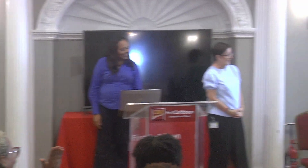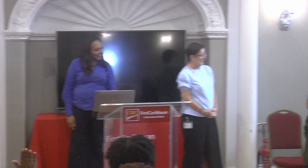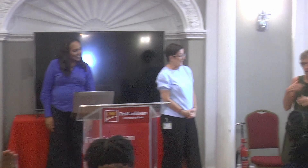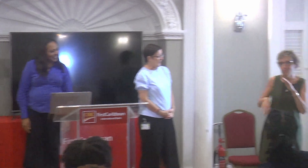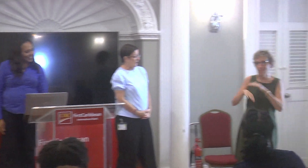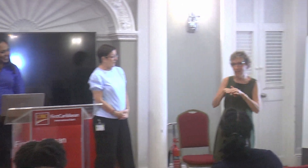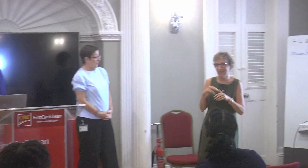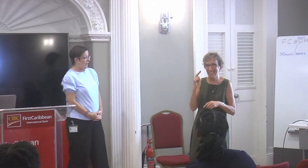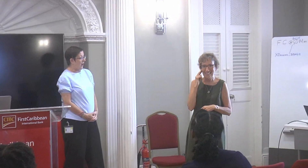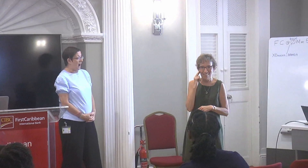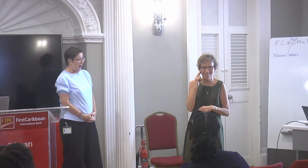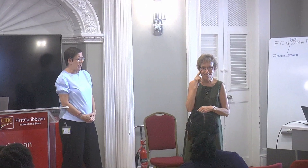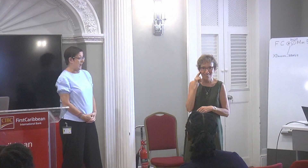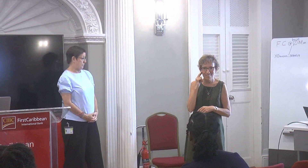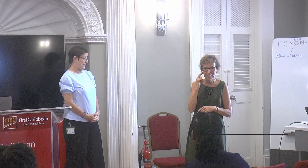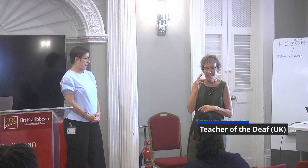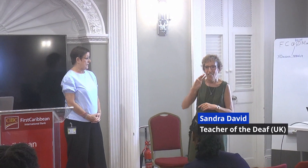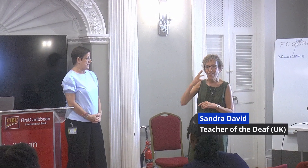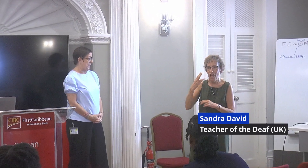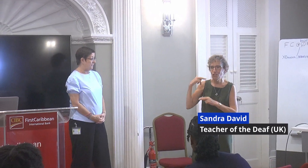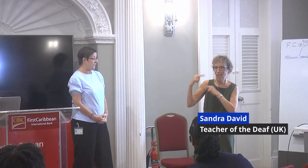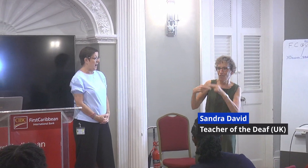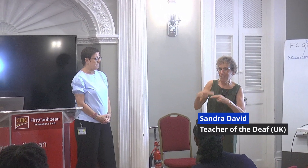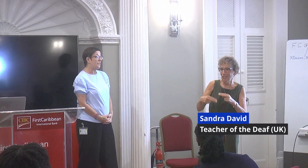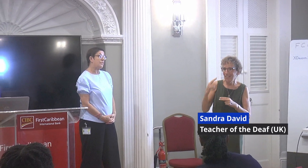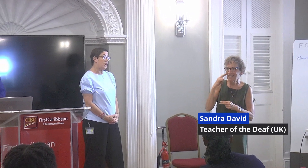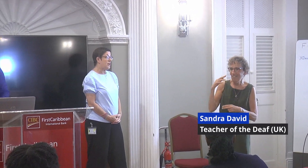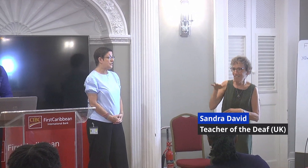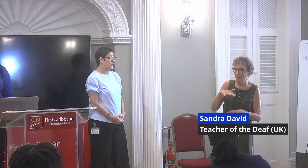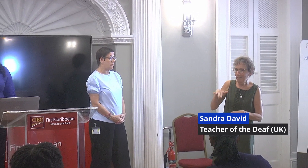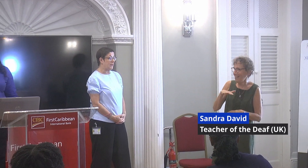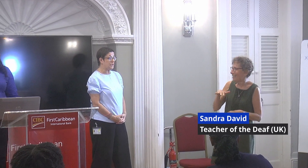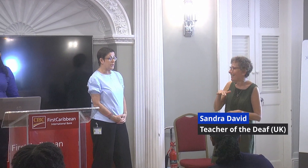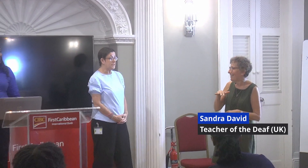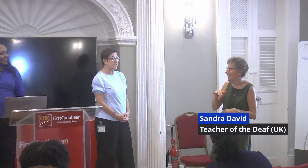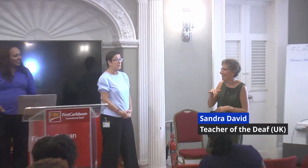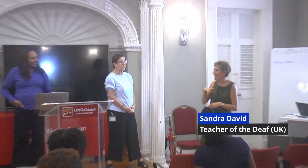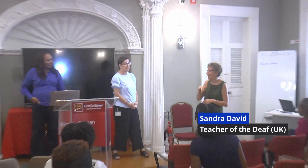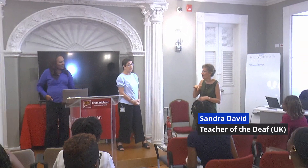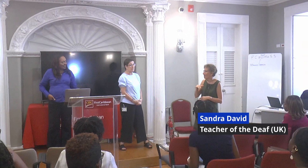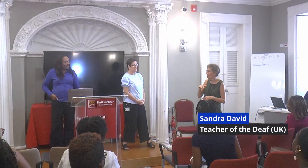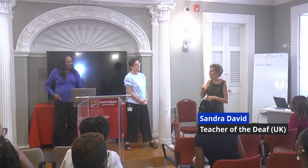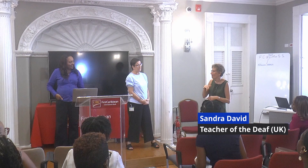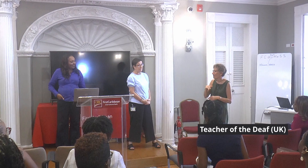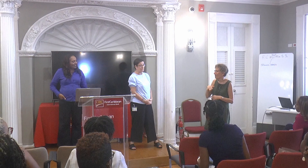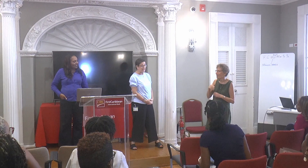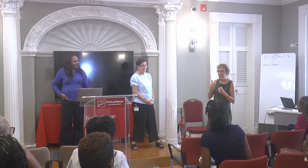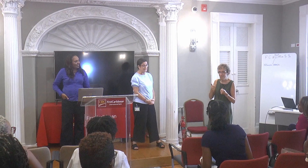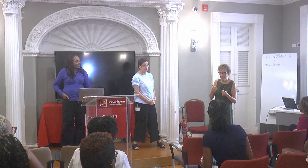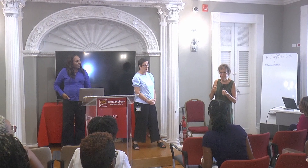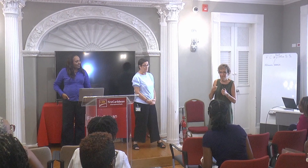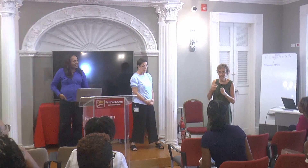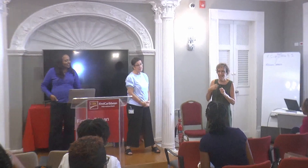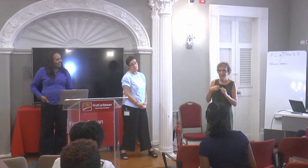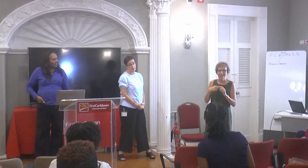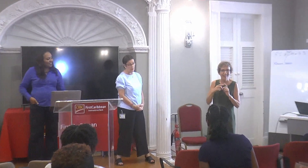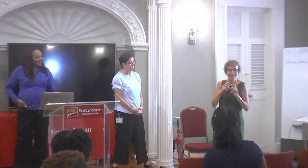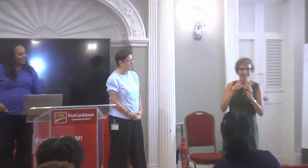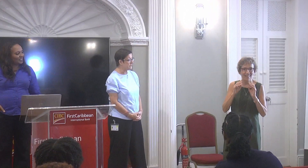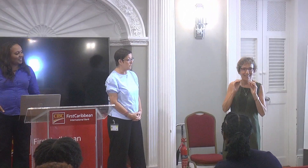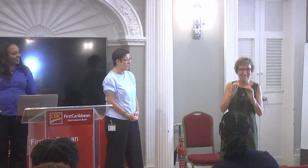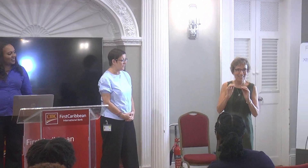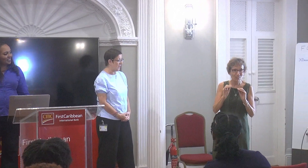Everybody? I am profoundly deaf. I'm a third generation of deaf families. So my parents